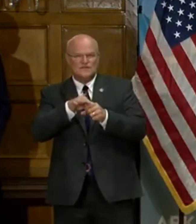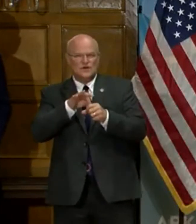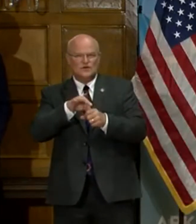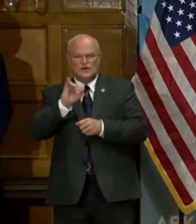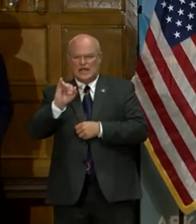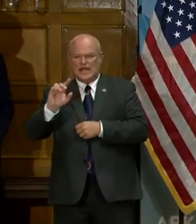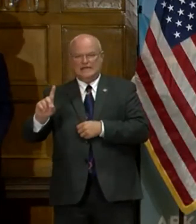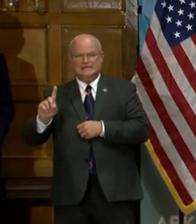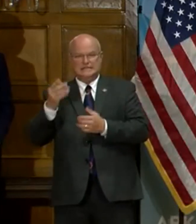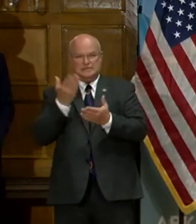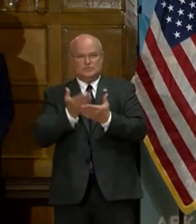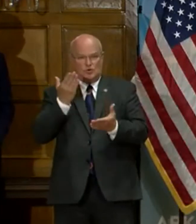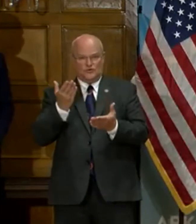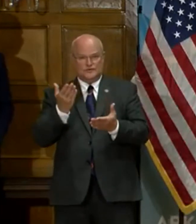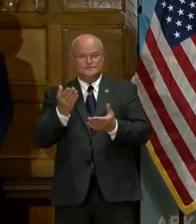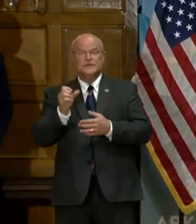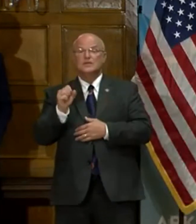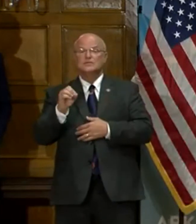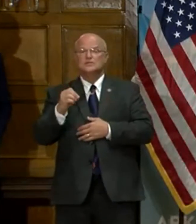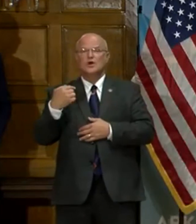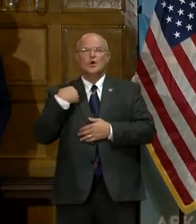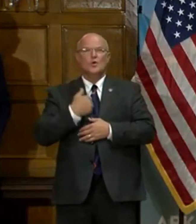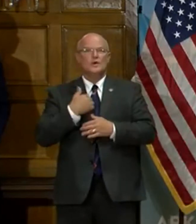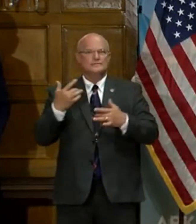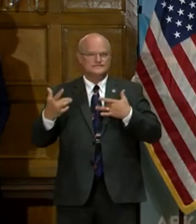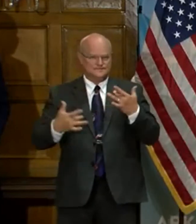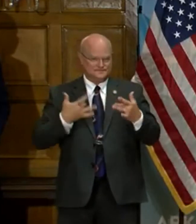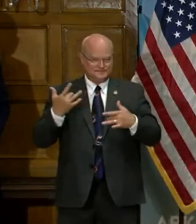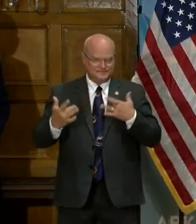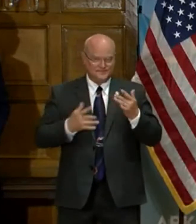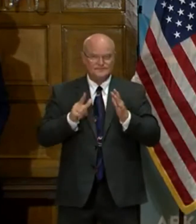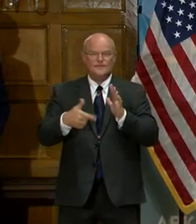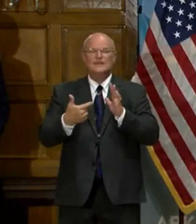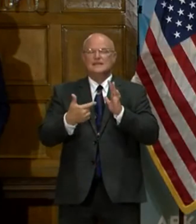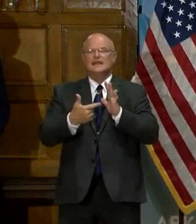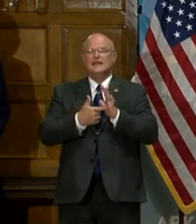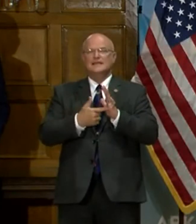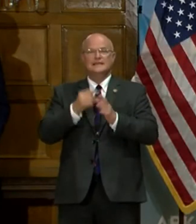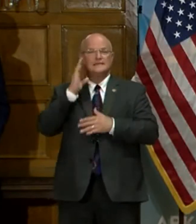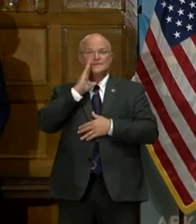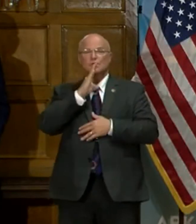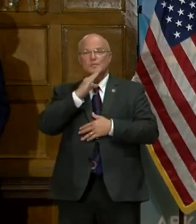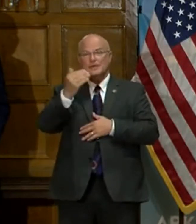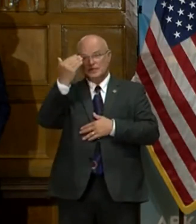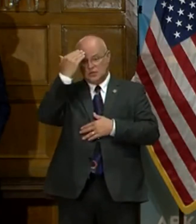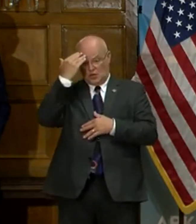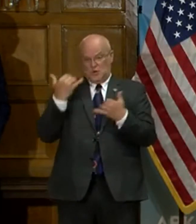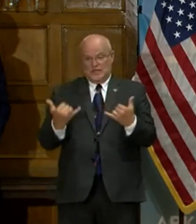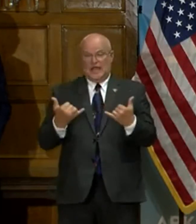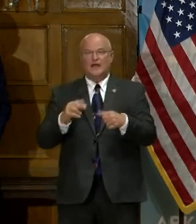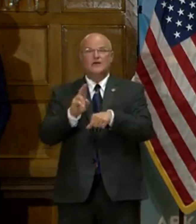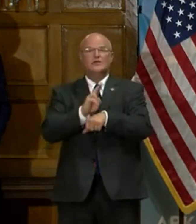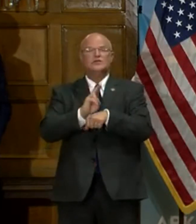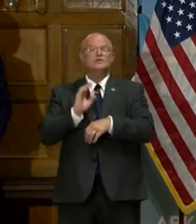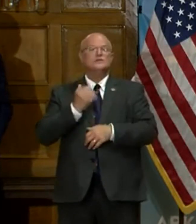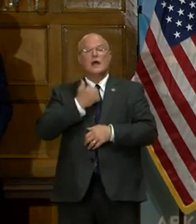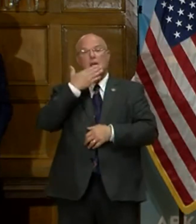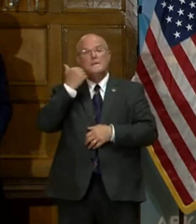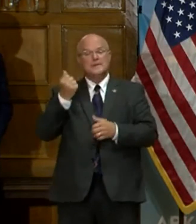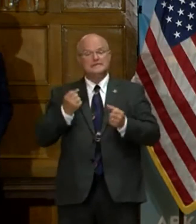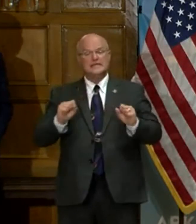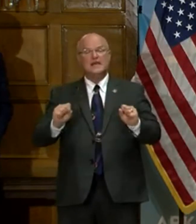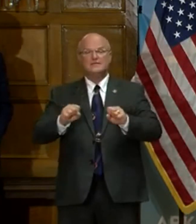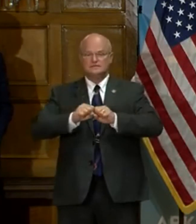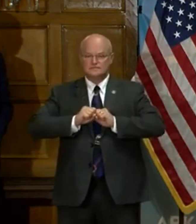ID proof there. So we're very excited that this will be known now. We will use our best efforts